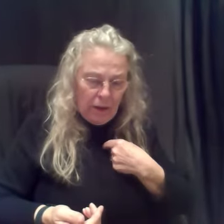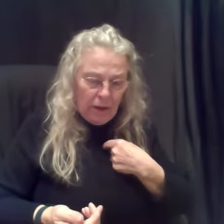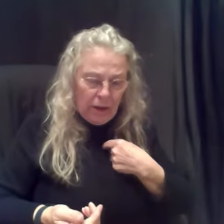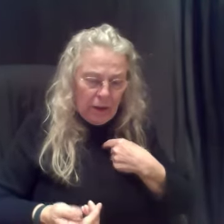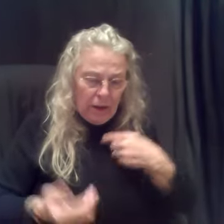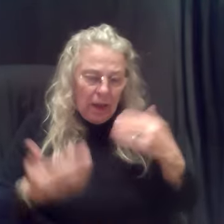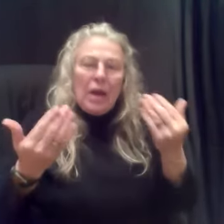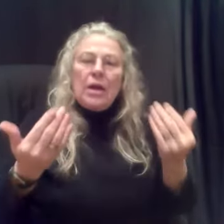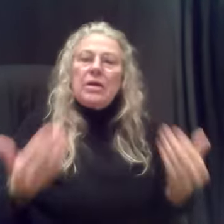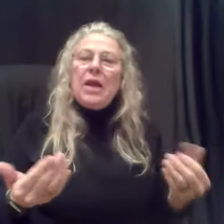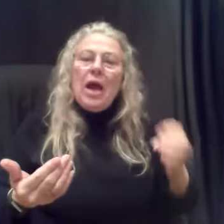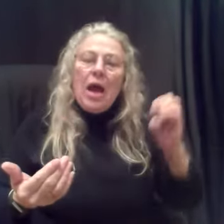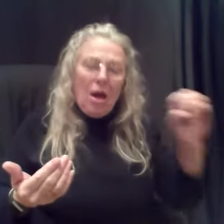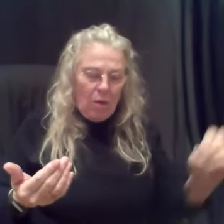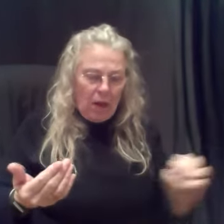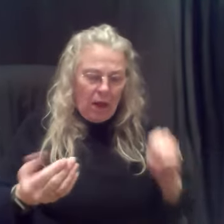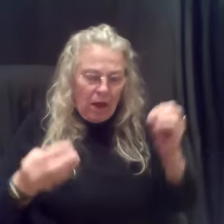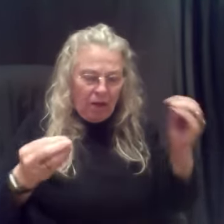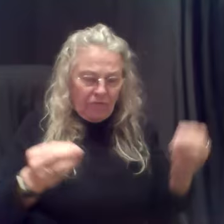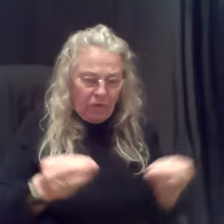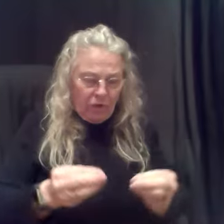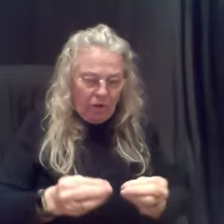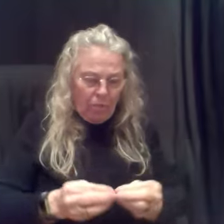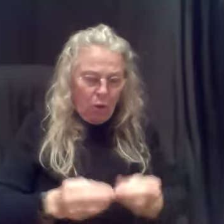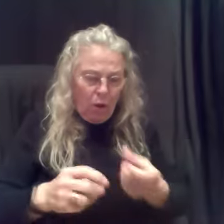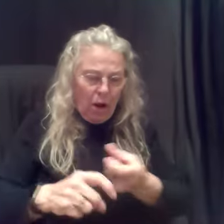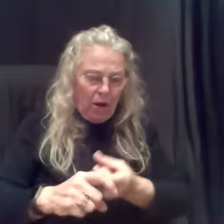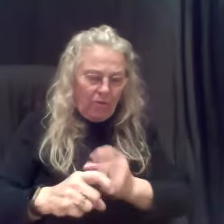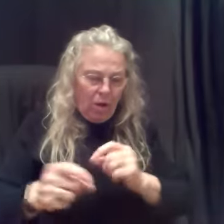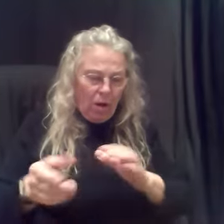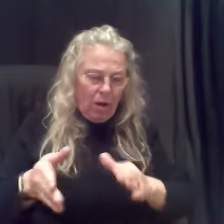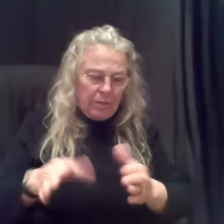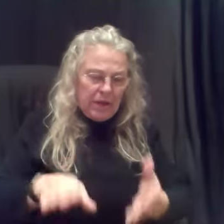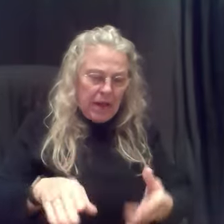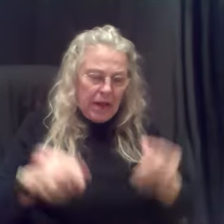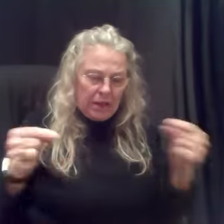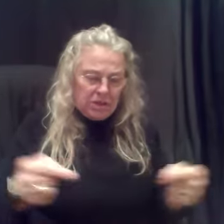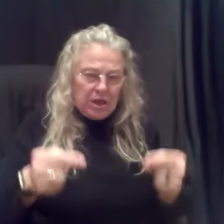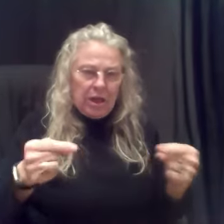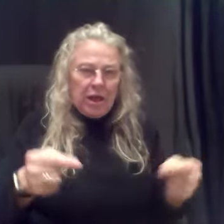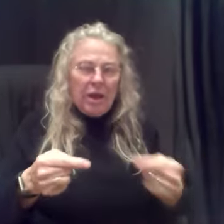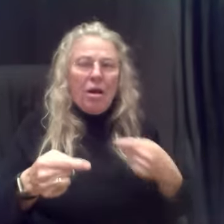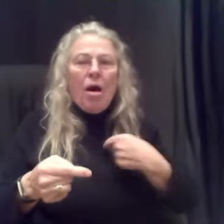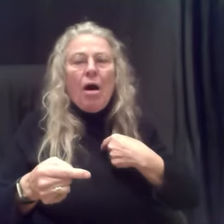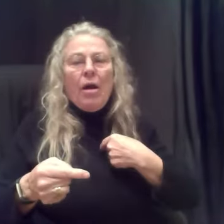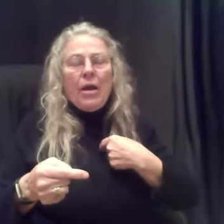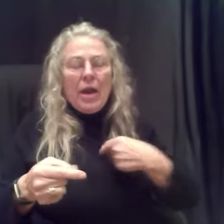me. Now evermore from death's sting I am